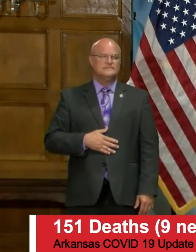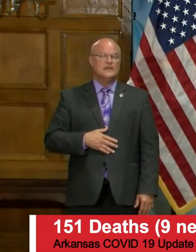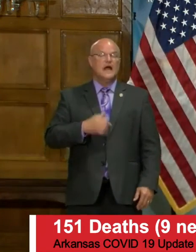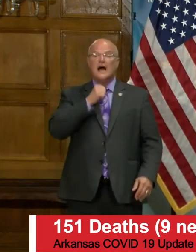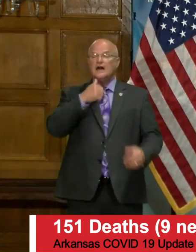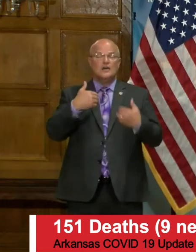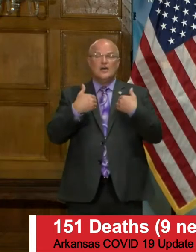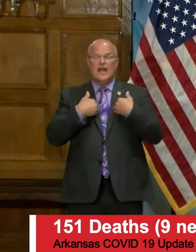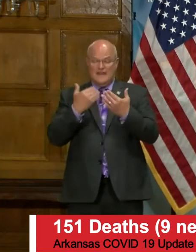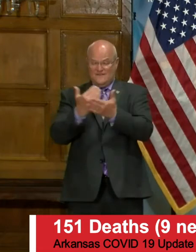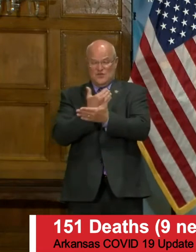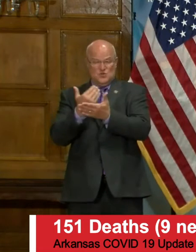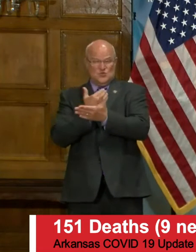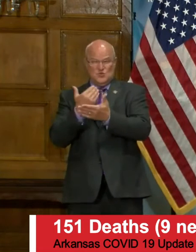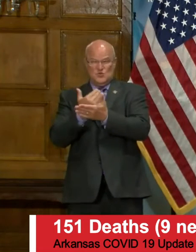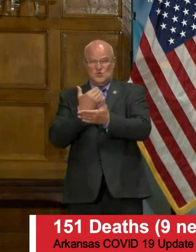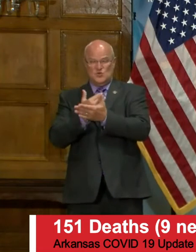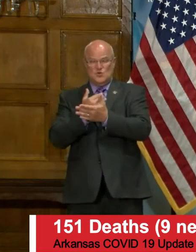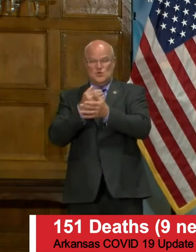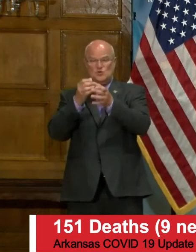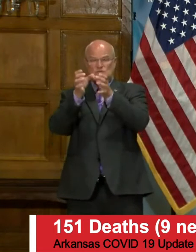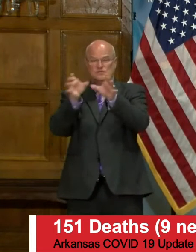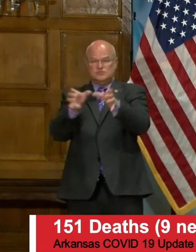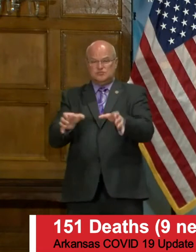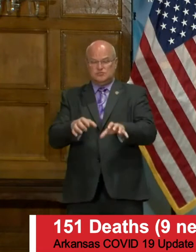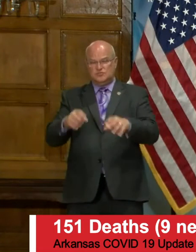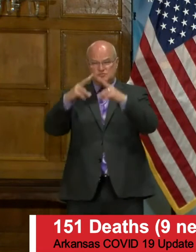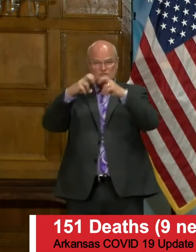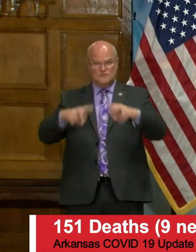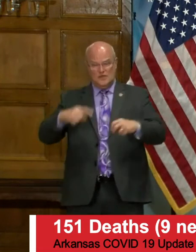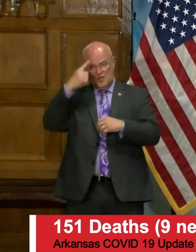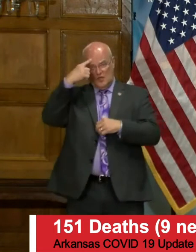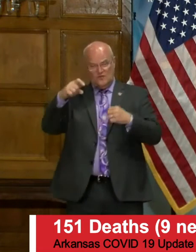I don't have a new breakdown for the deaths.